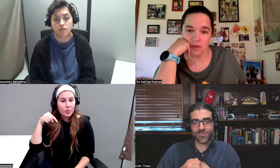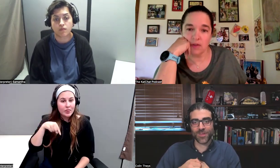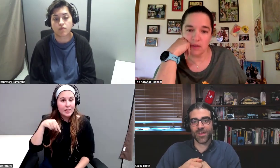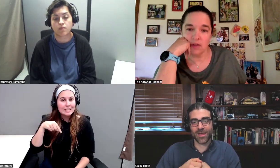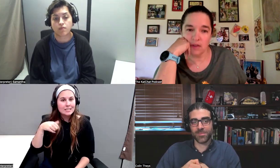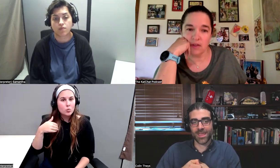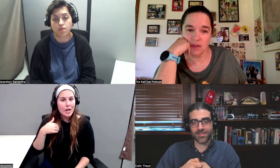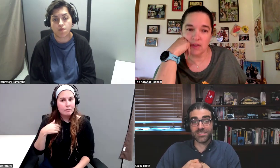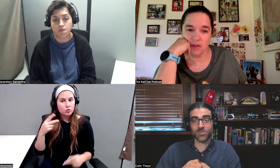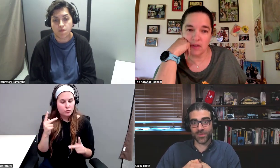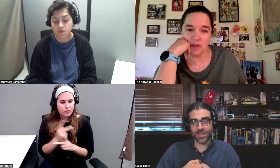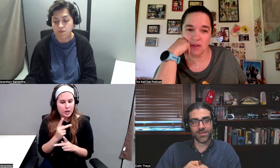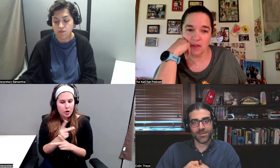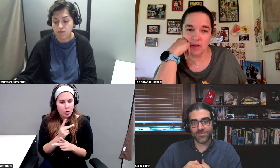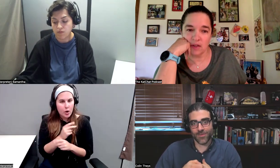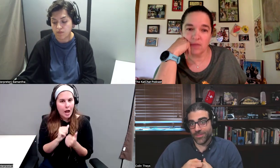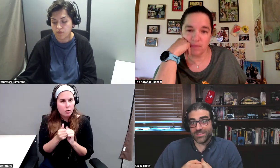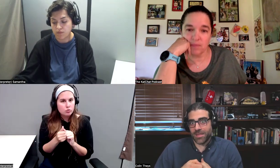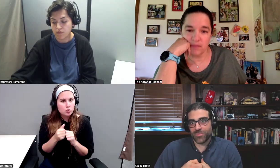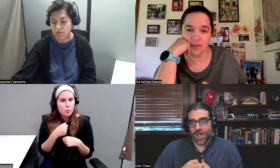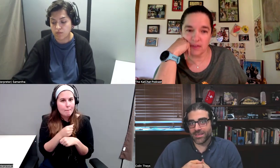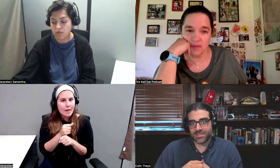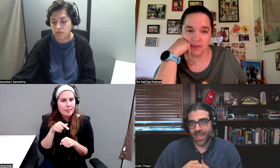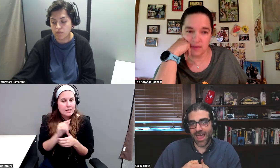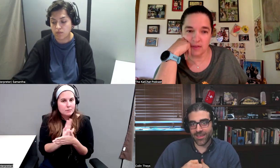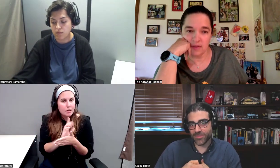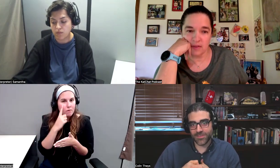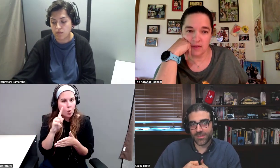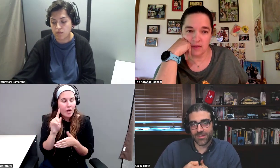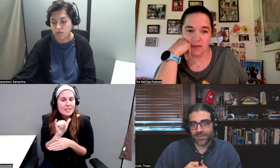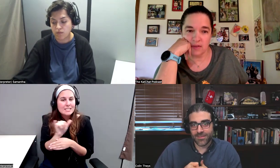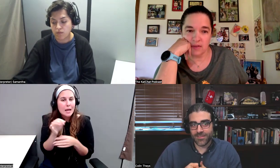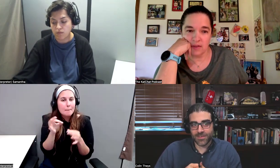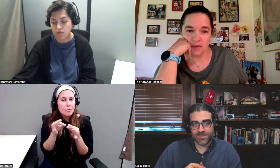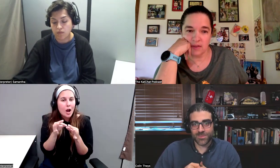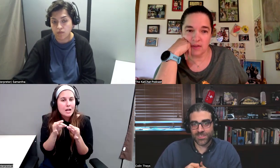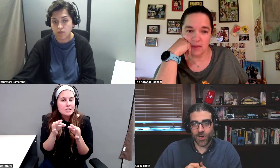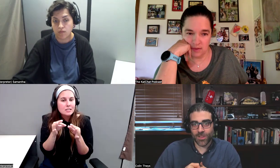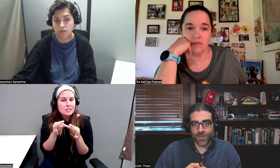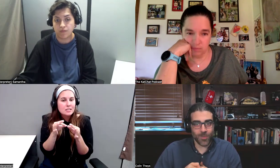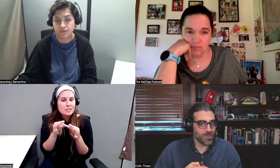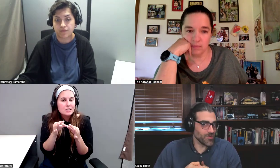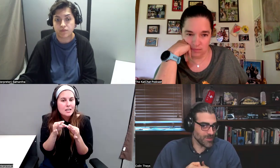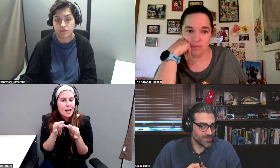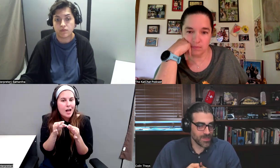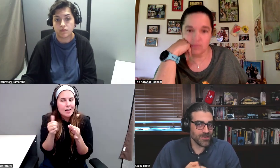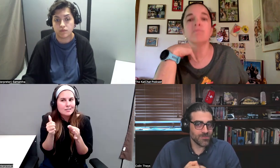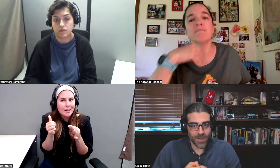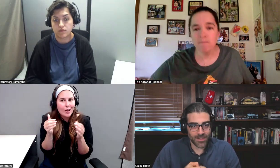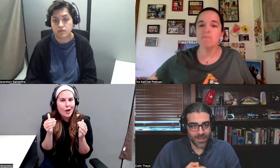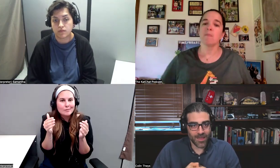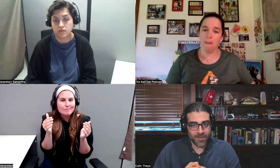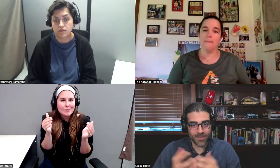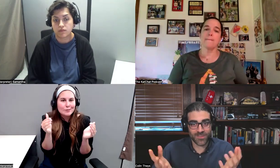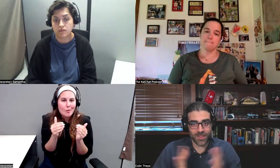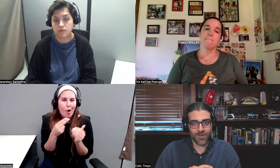We have to figure out how to make this movie for the same price as the smallest Hallmark movie you've seen,